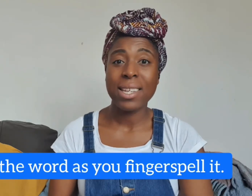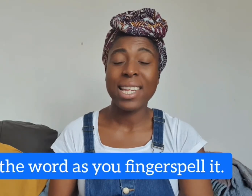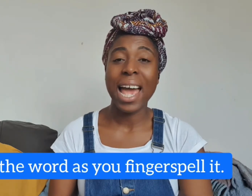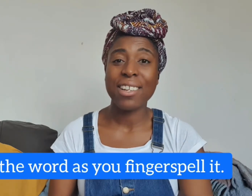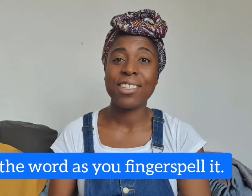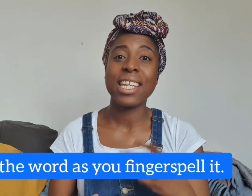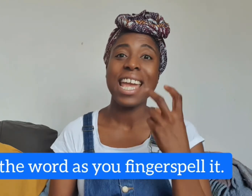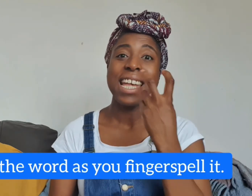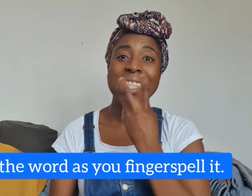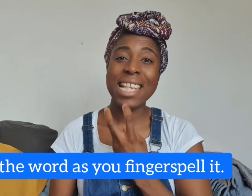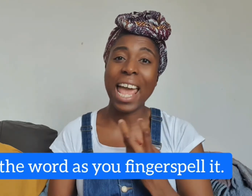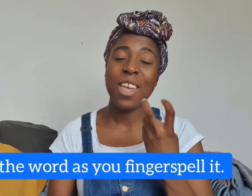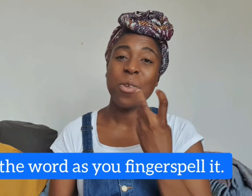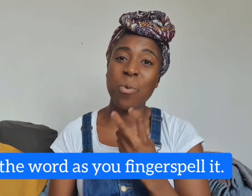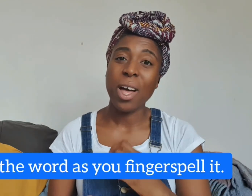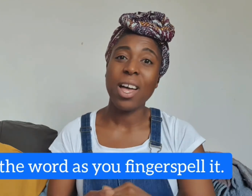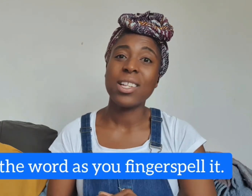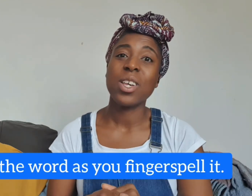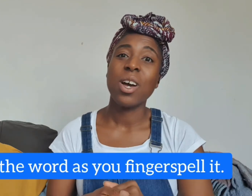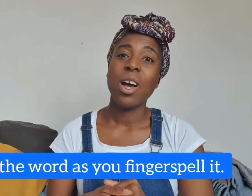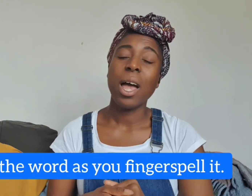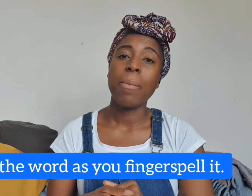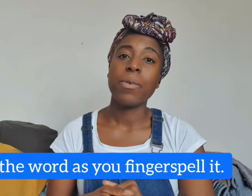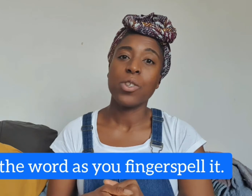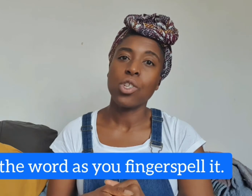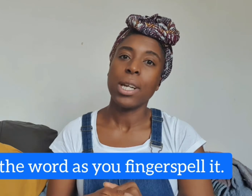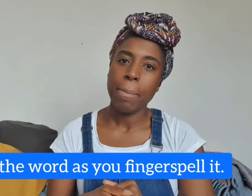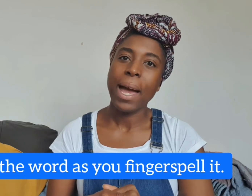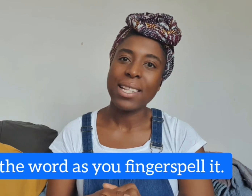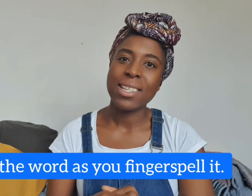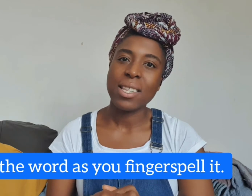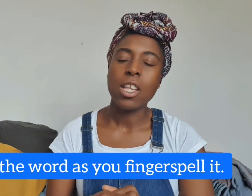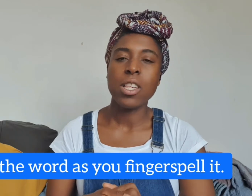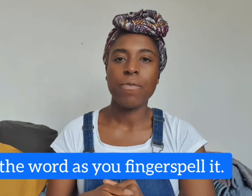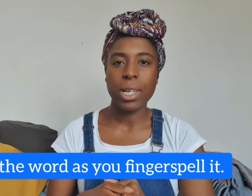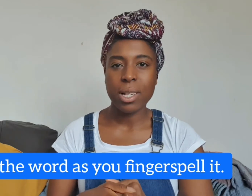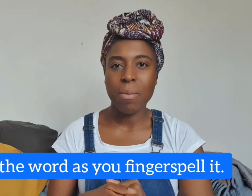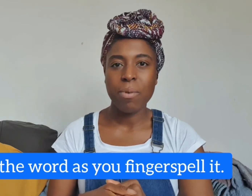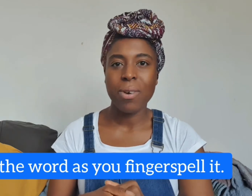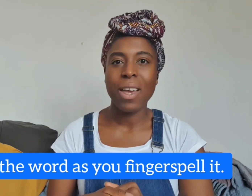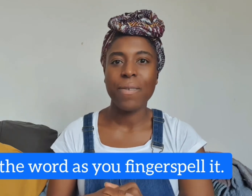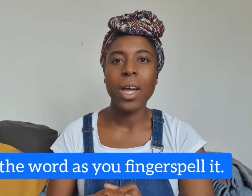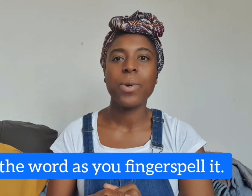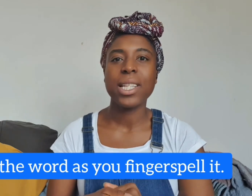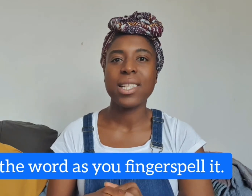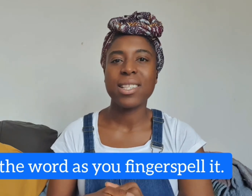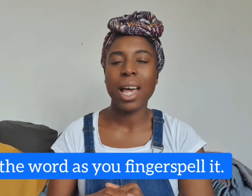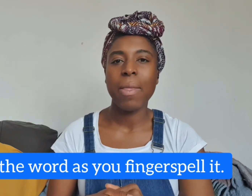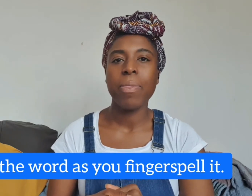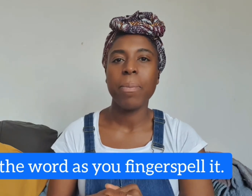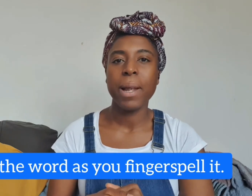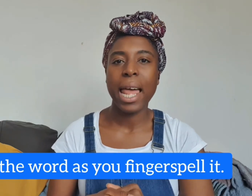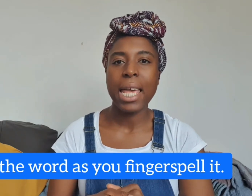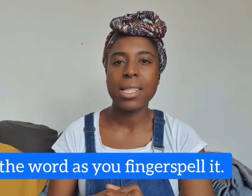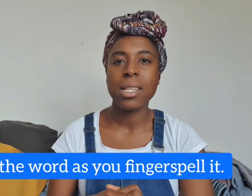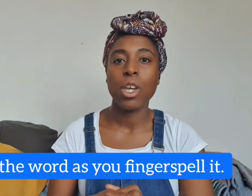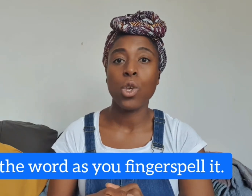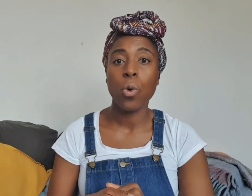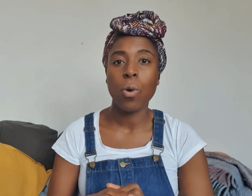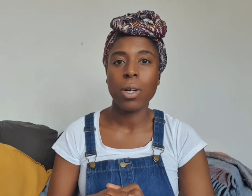to actually say the words using your lip patterns. So for example, if I were to sign the place York,